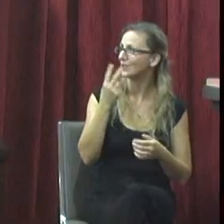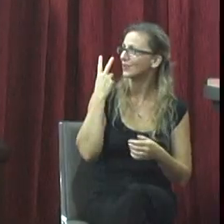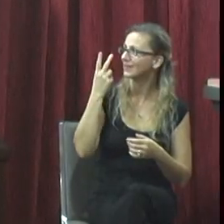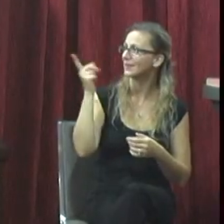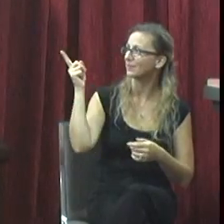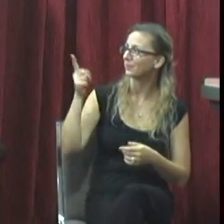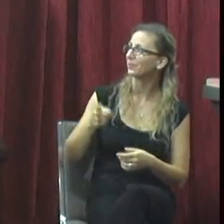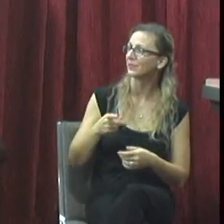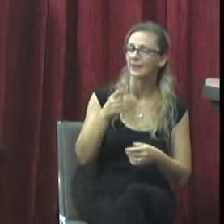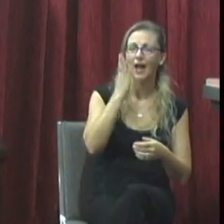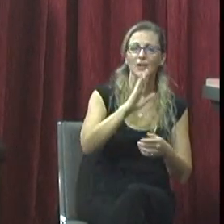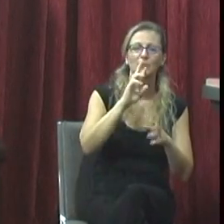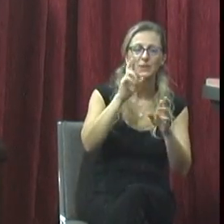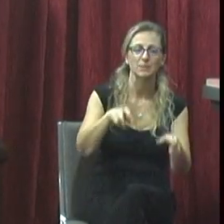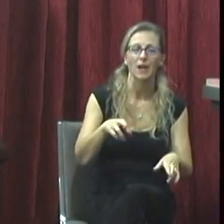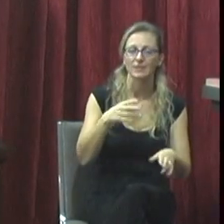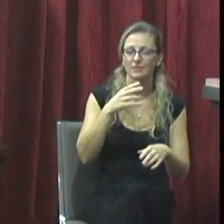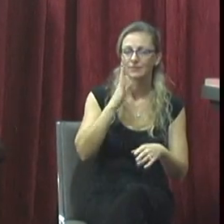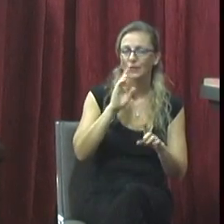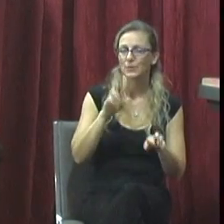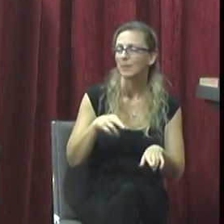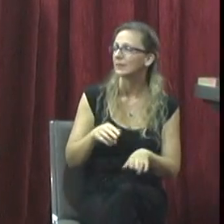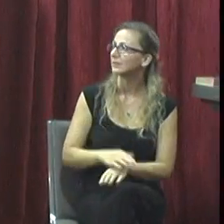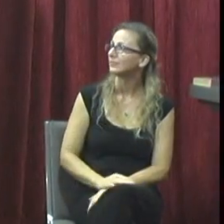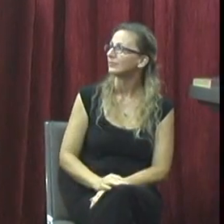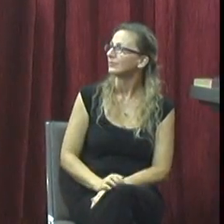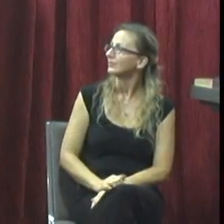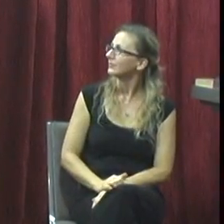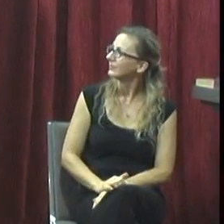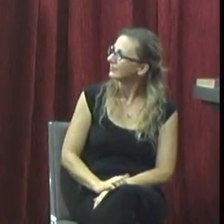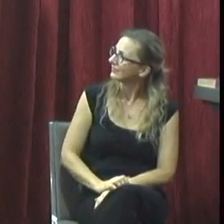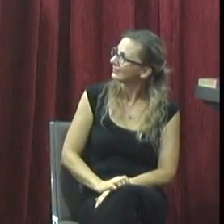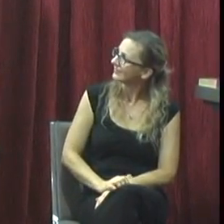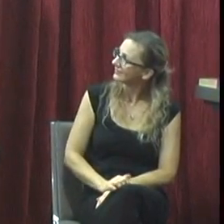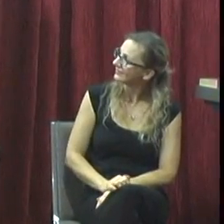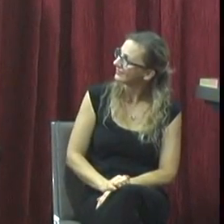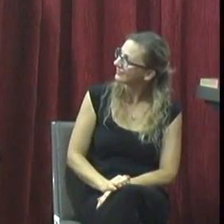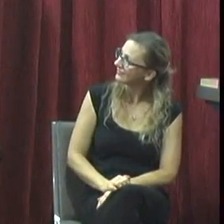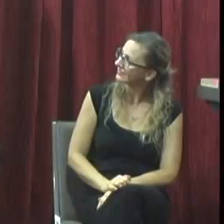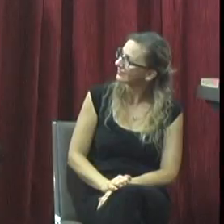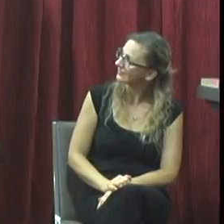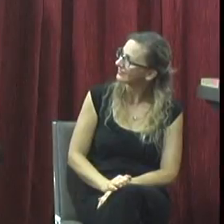God's response. It when I read this just a couple of weeks ago, it was like,